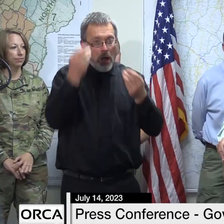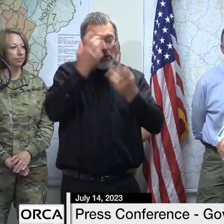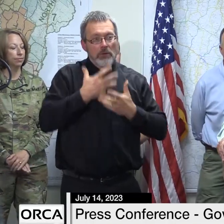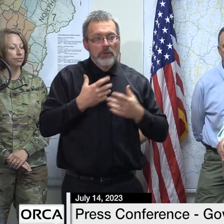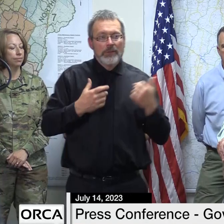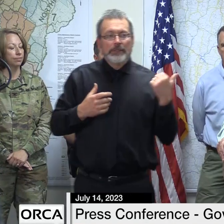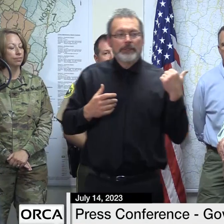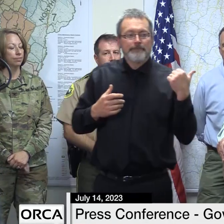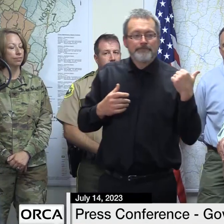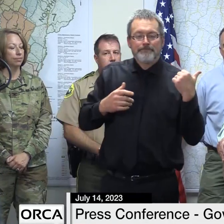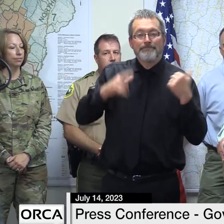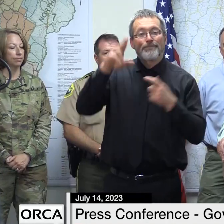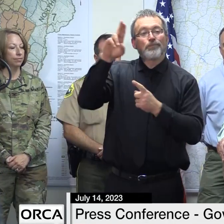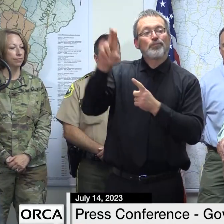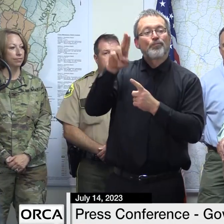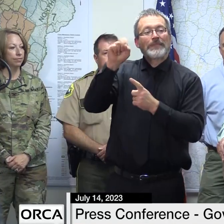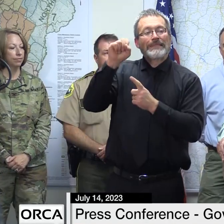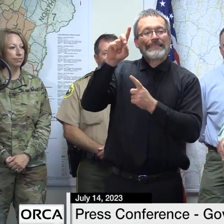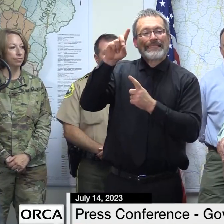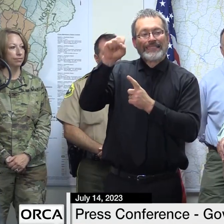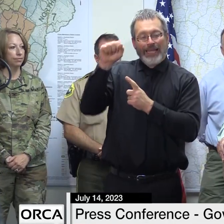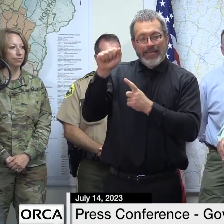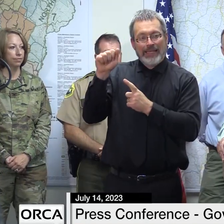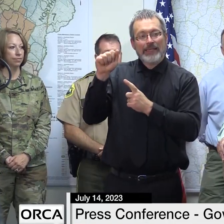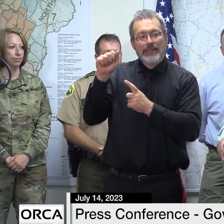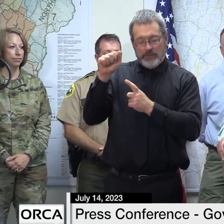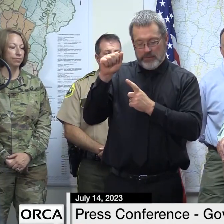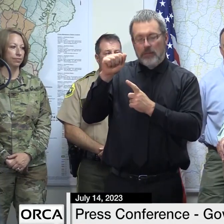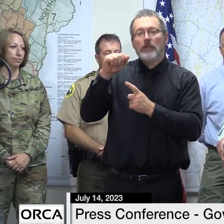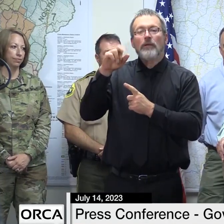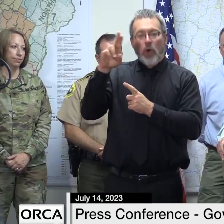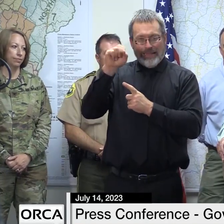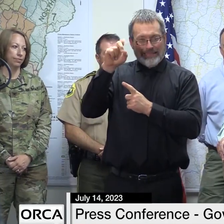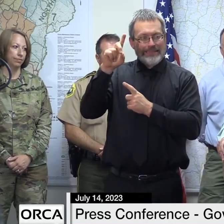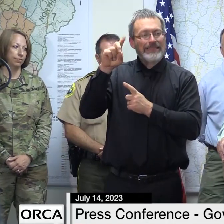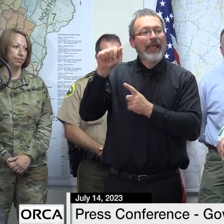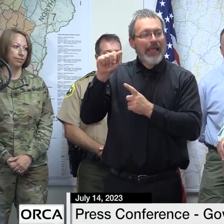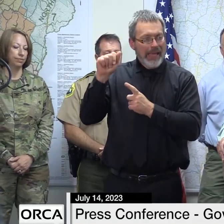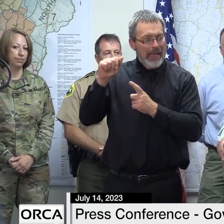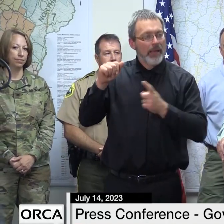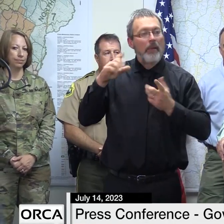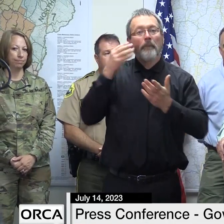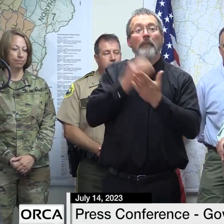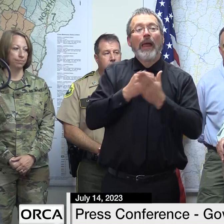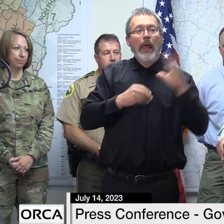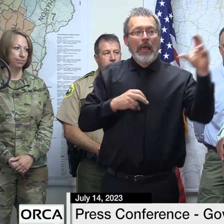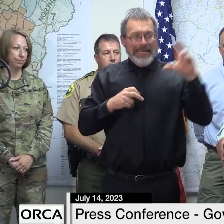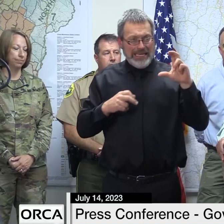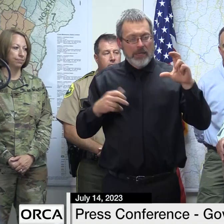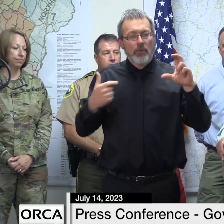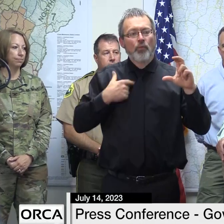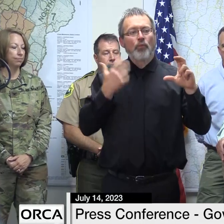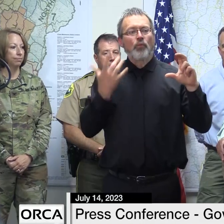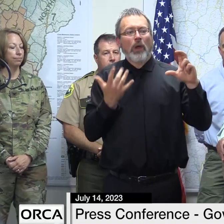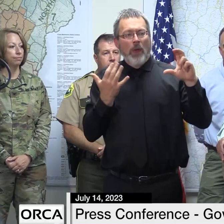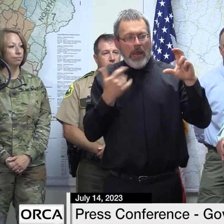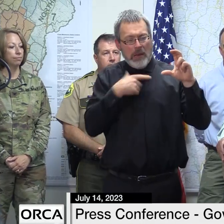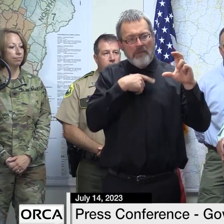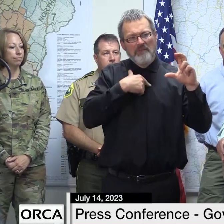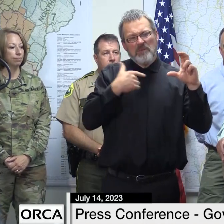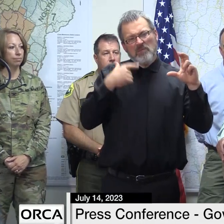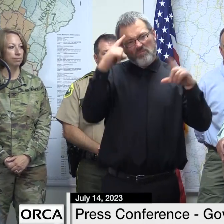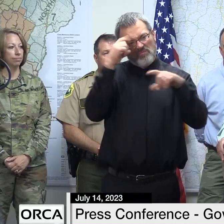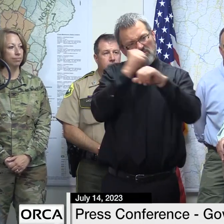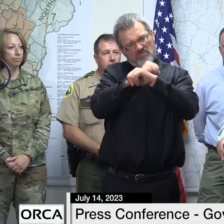that were impacted by the freeze, Congress is going to have to allocate some money for that. We believe the loss for our